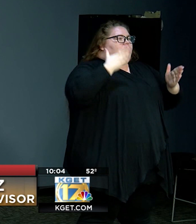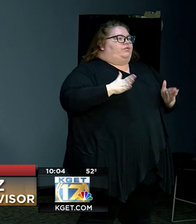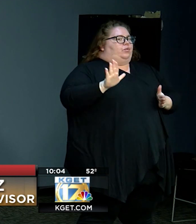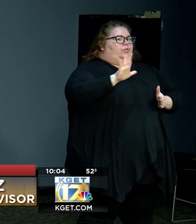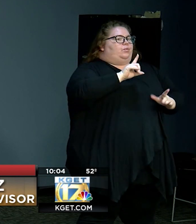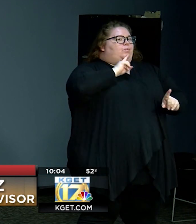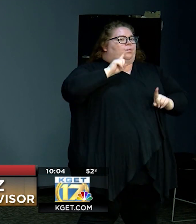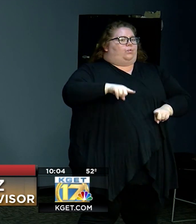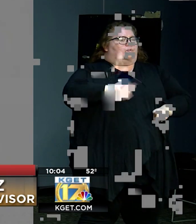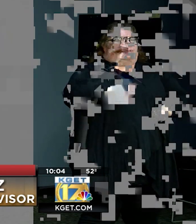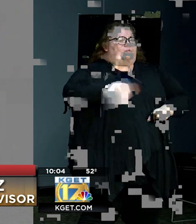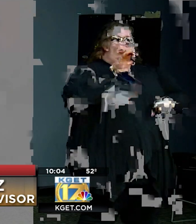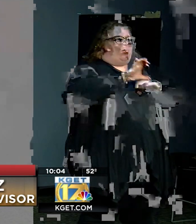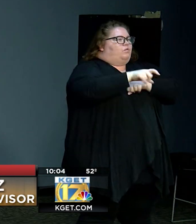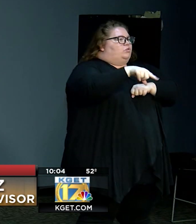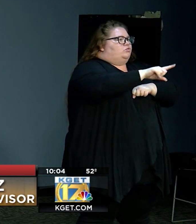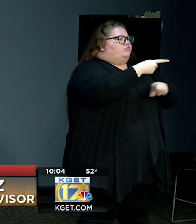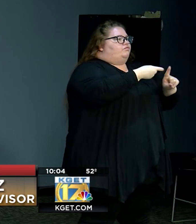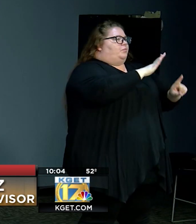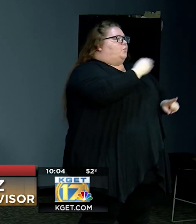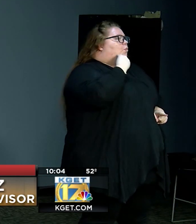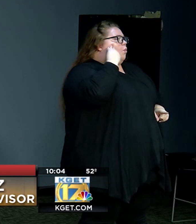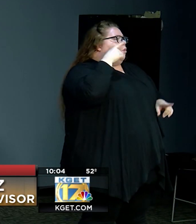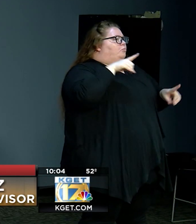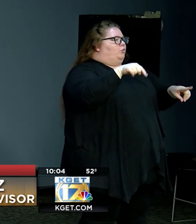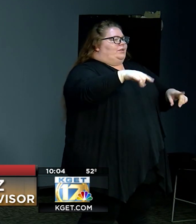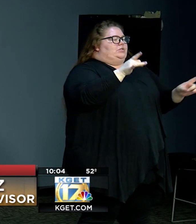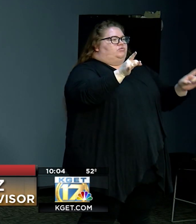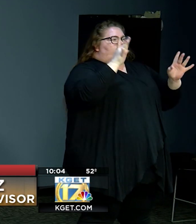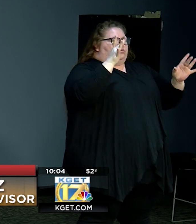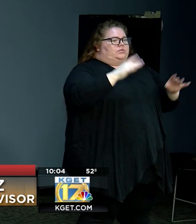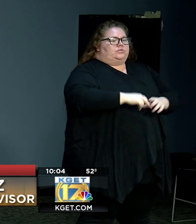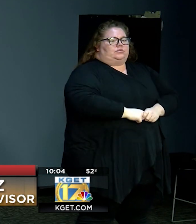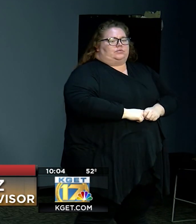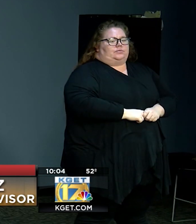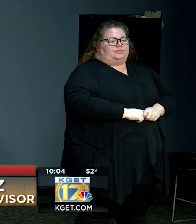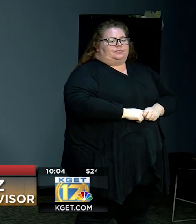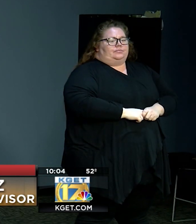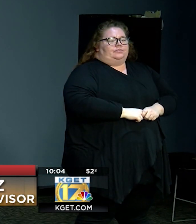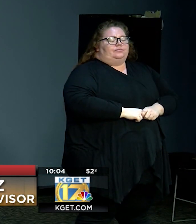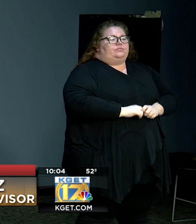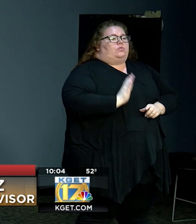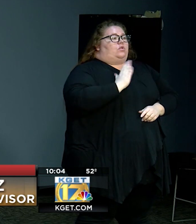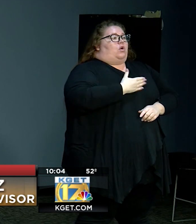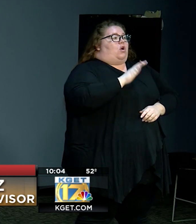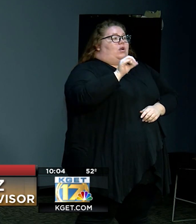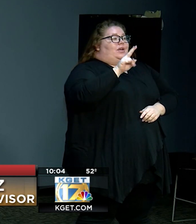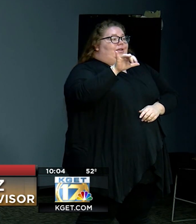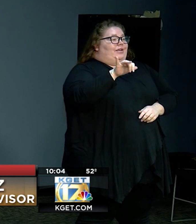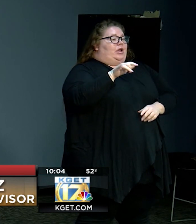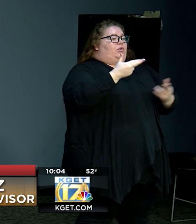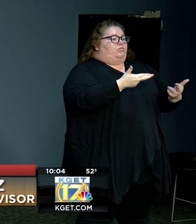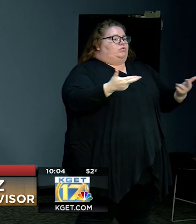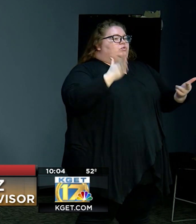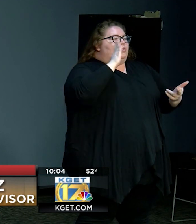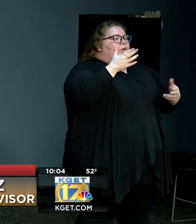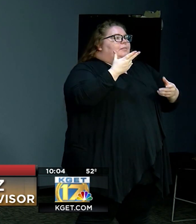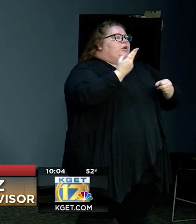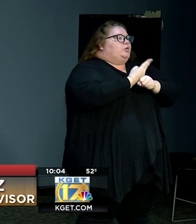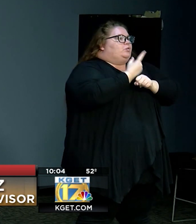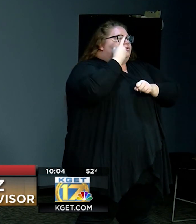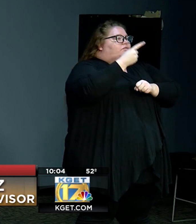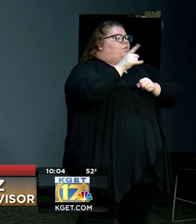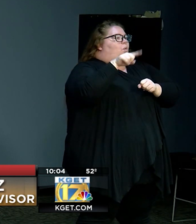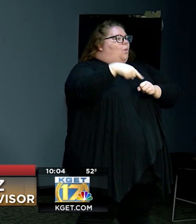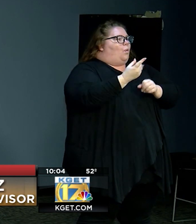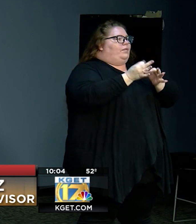not force people out of their homes during this public health crisis. I can assure you that our county resources will be used only for essential services